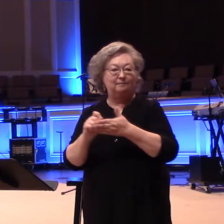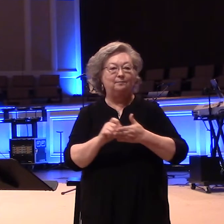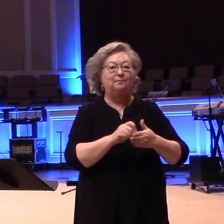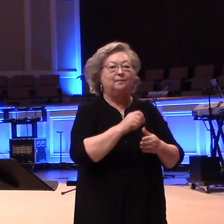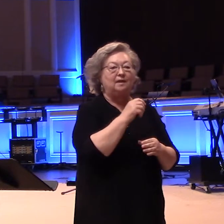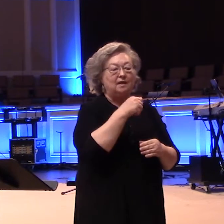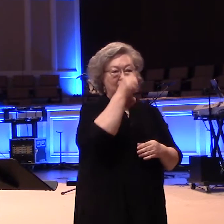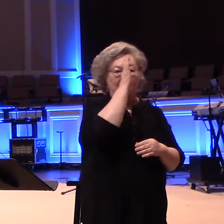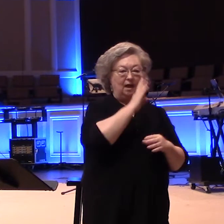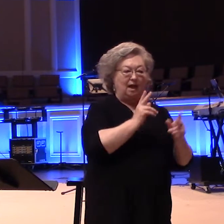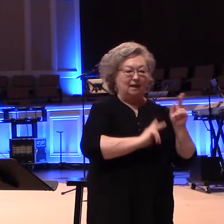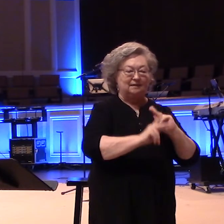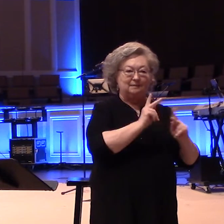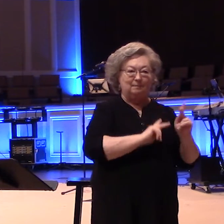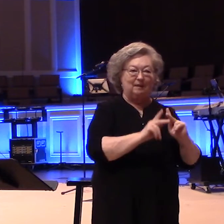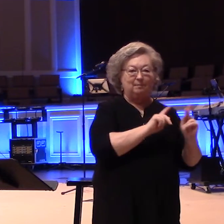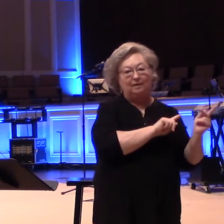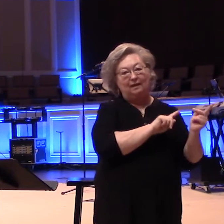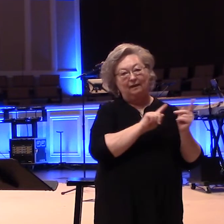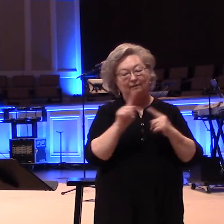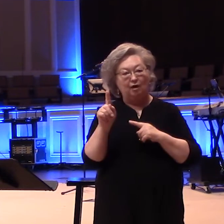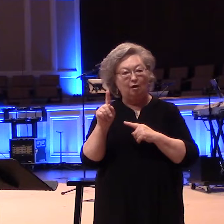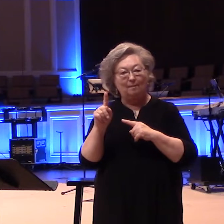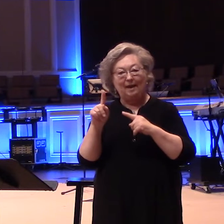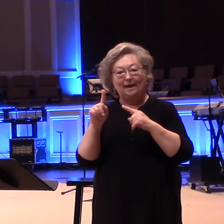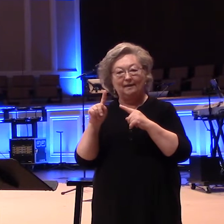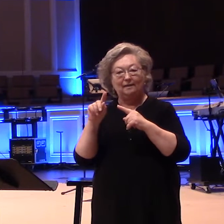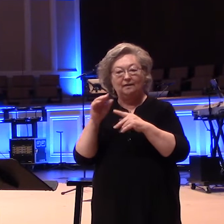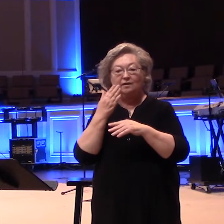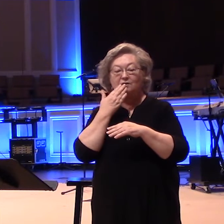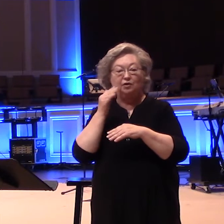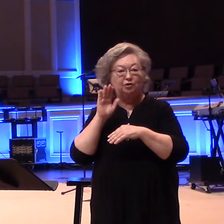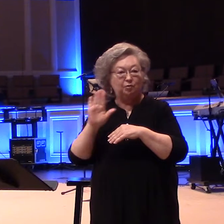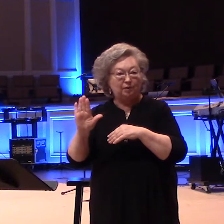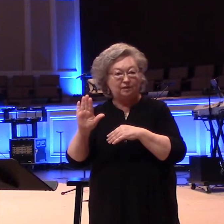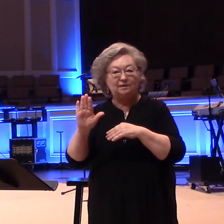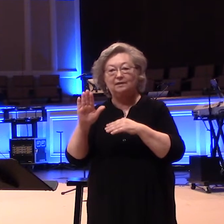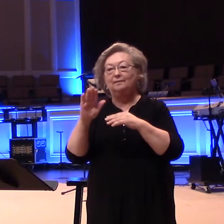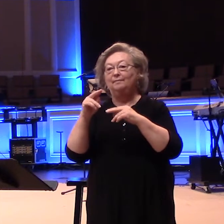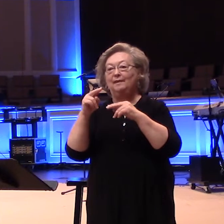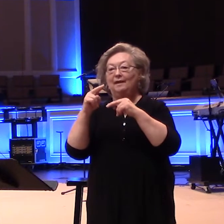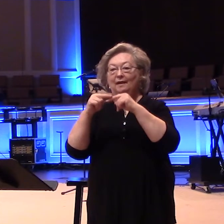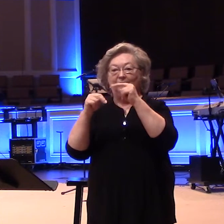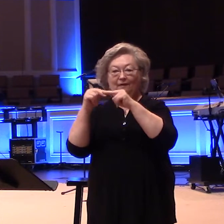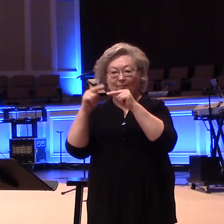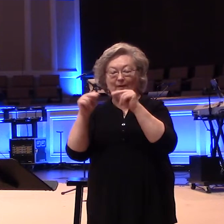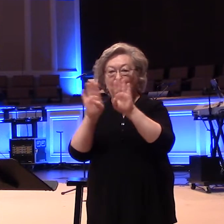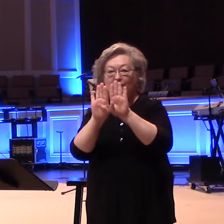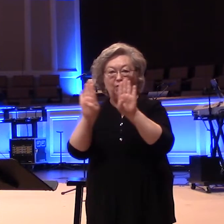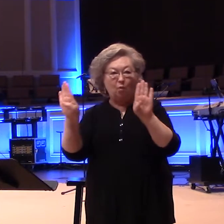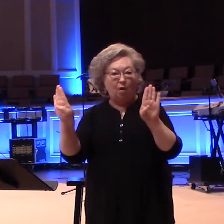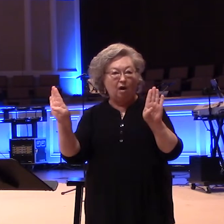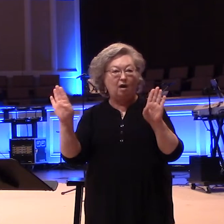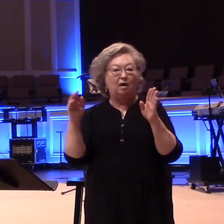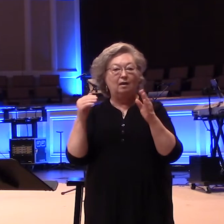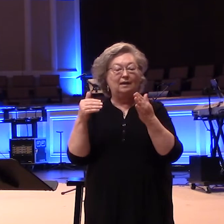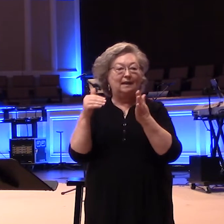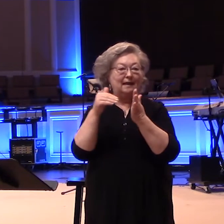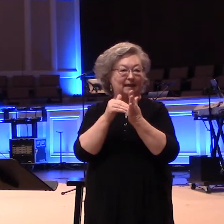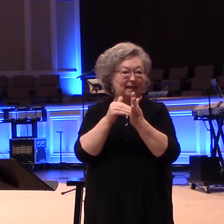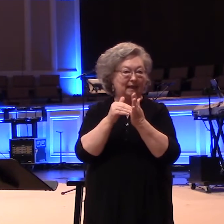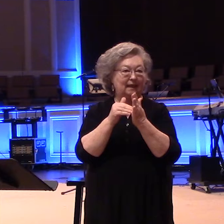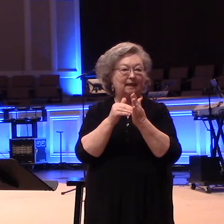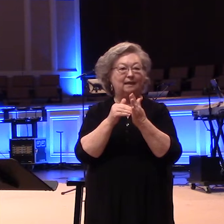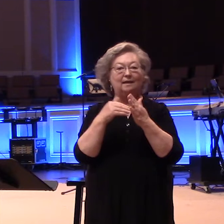They've rebuilt the temple, and they rebuilt the sacrificial system. They rebuilt the wall around Jerusalem. They sort of have, externally, a lot